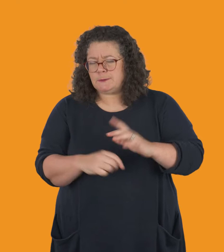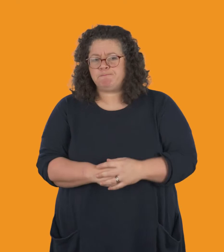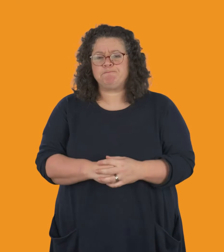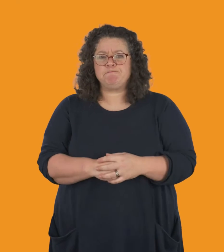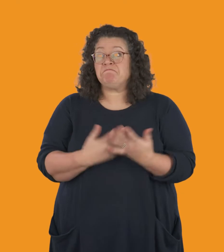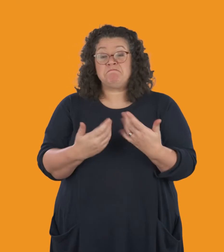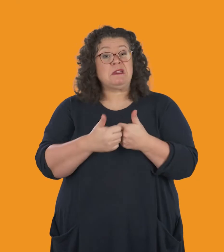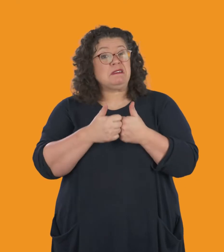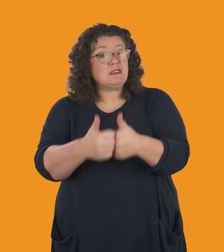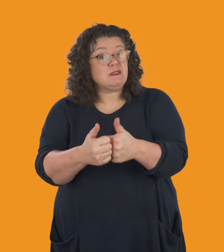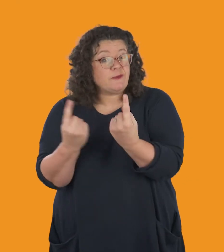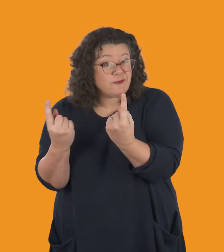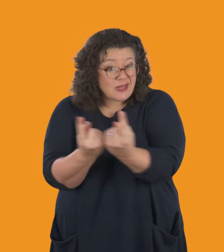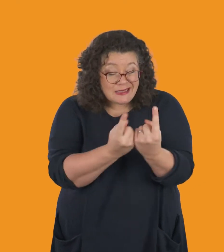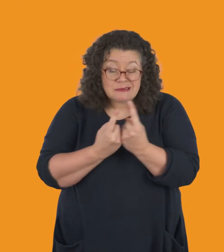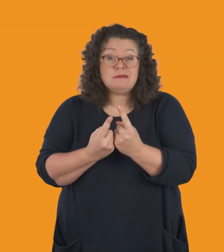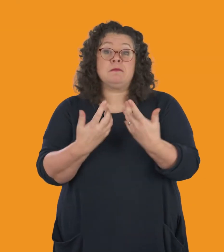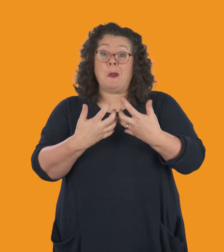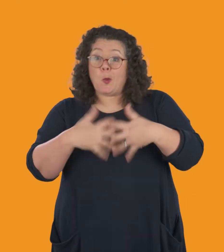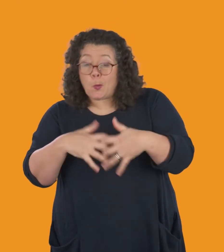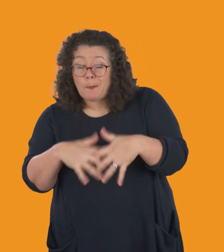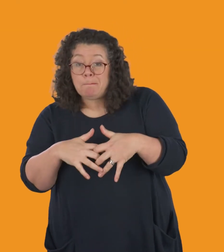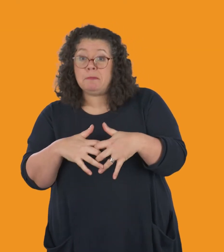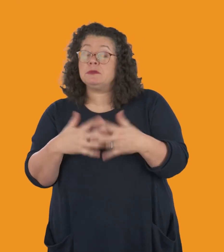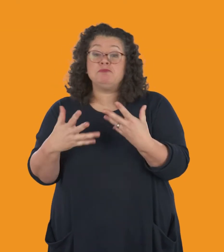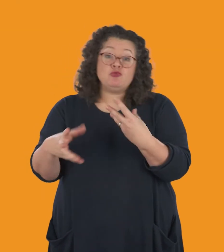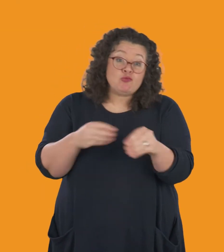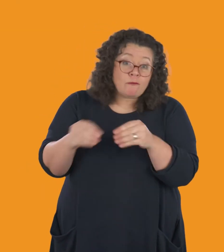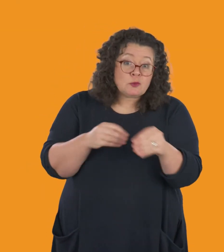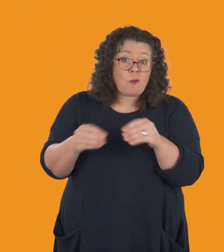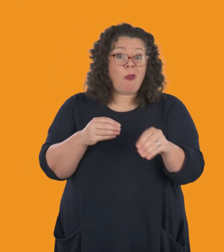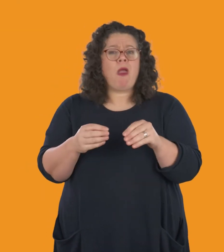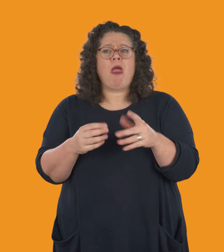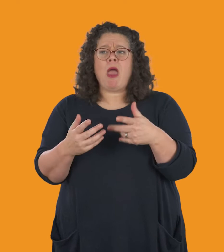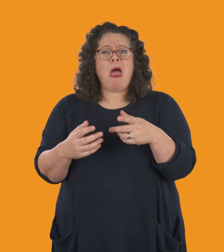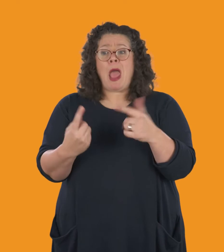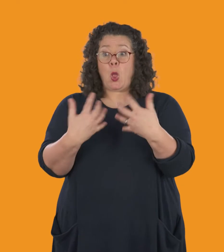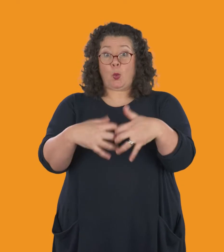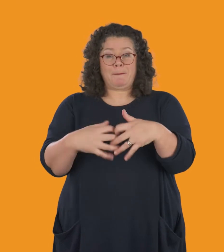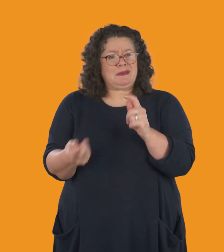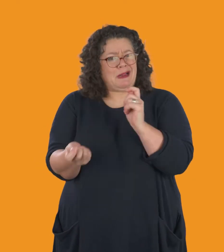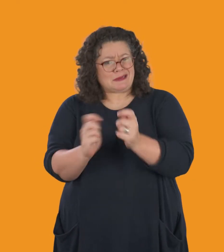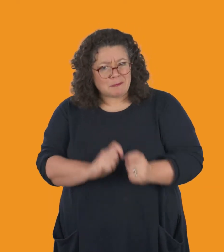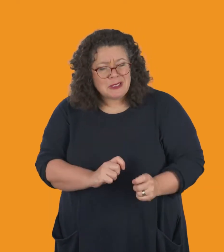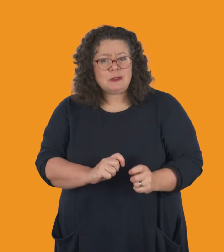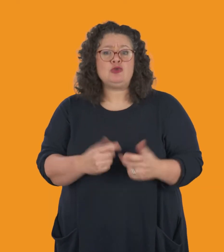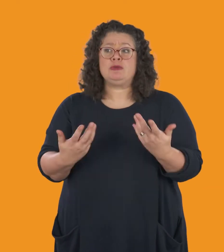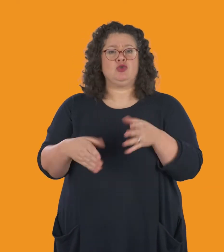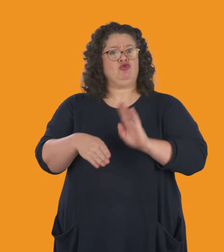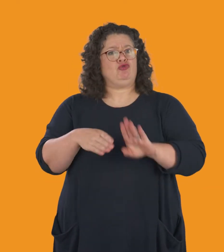The expenses you could claim back from the fund include things like assistive aids, equipment and software,